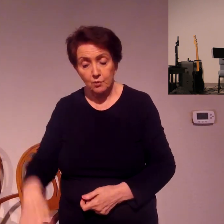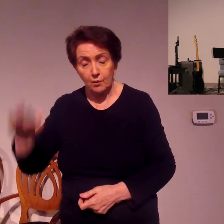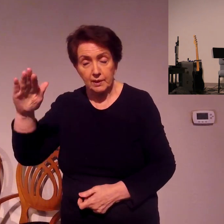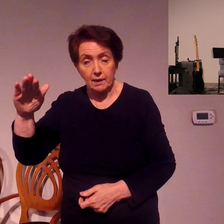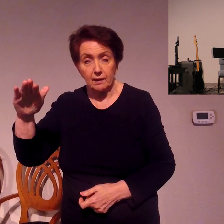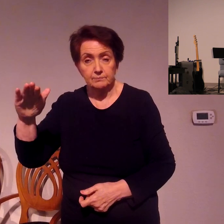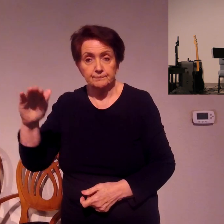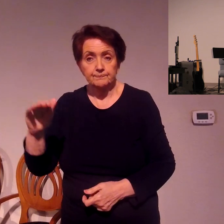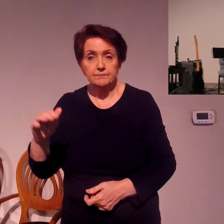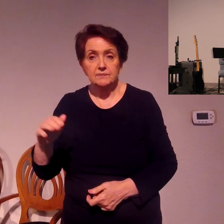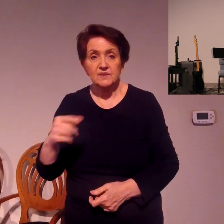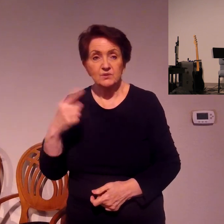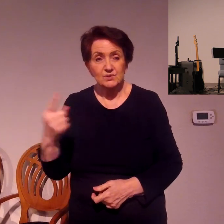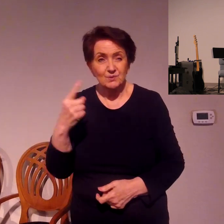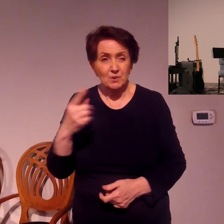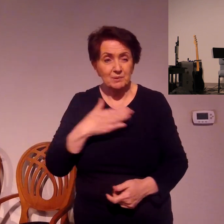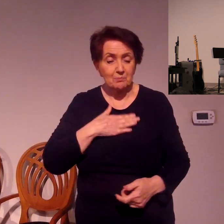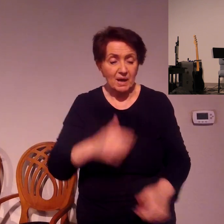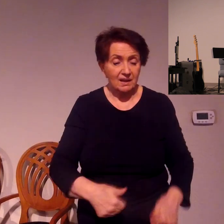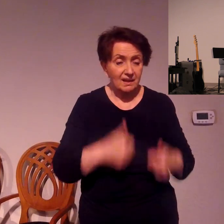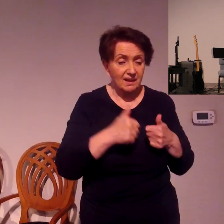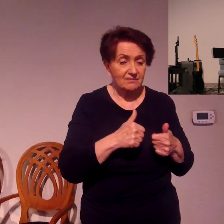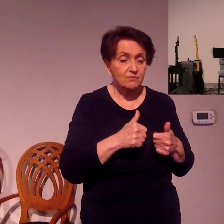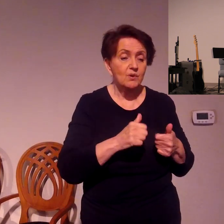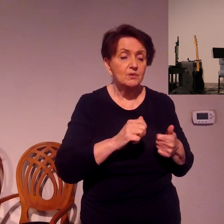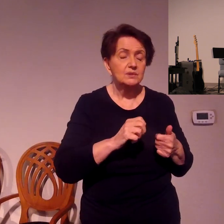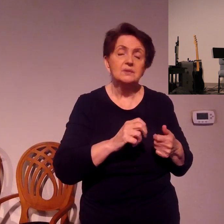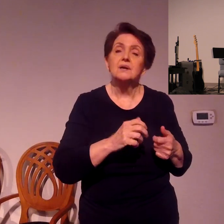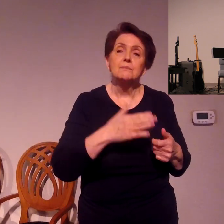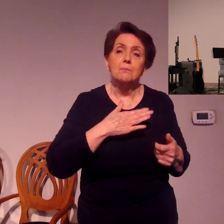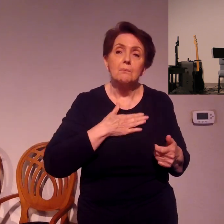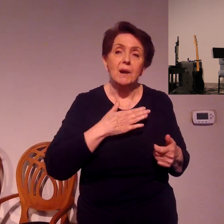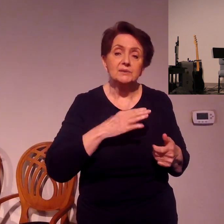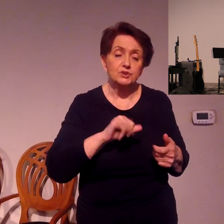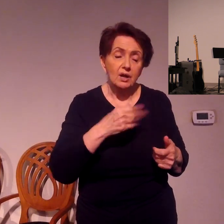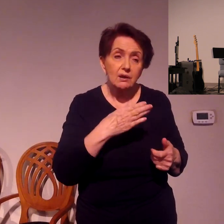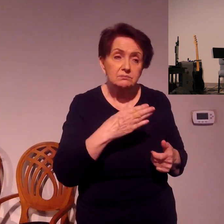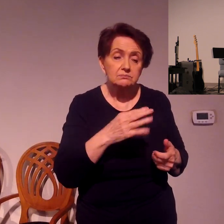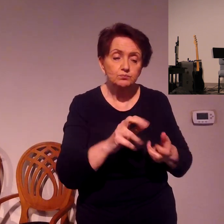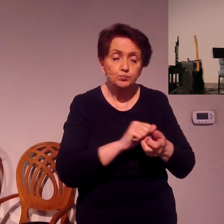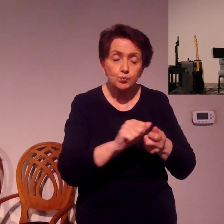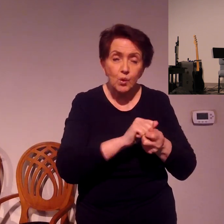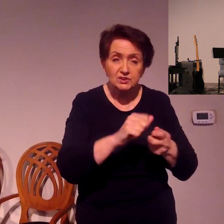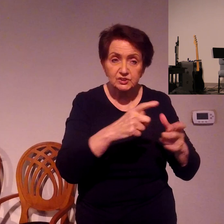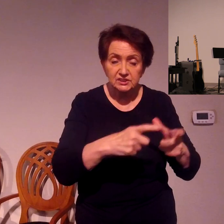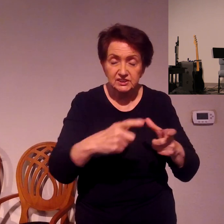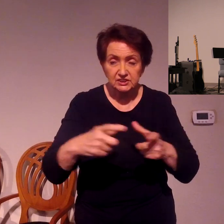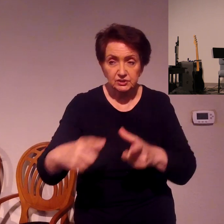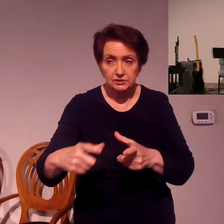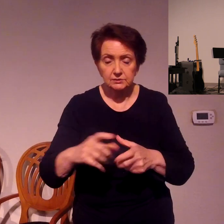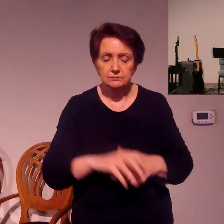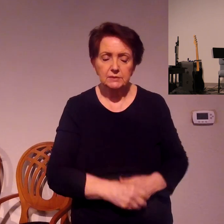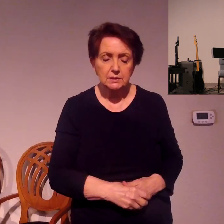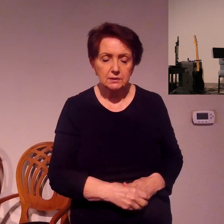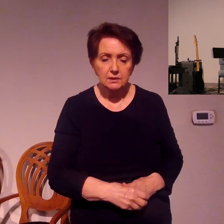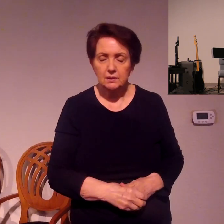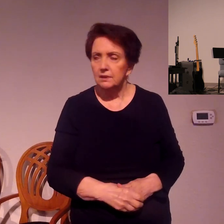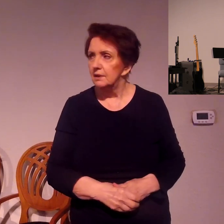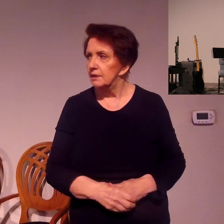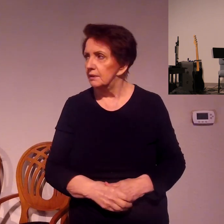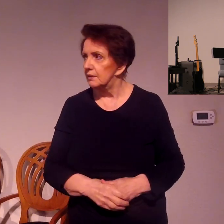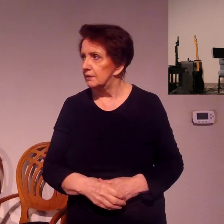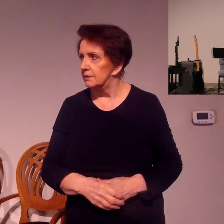that, one of my chores was to do the dishes, right? You do the dishes after dinner. And it was just